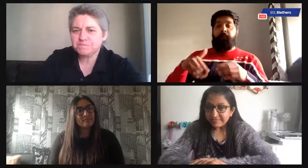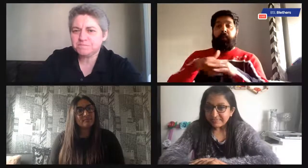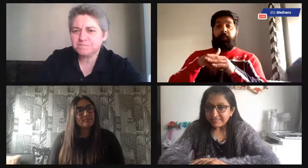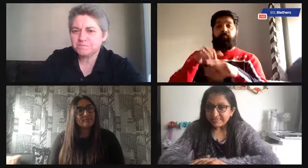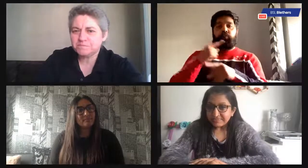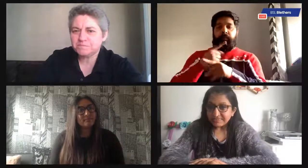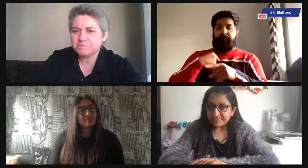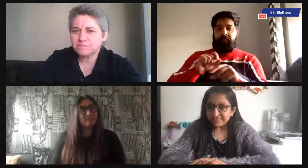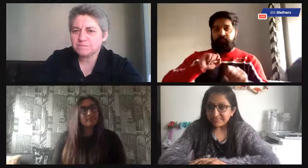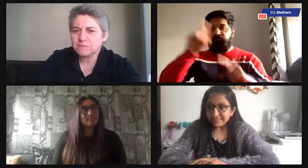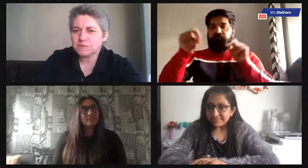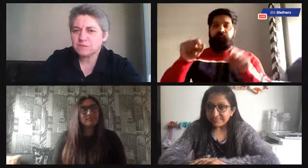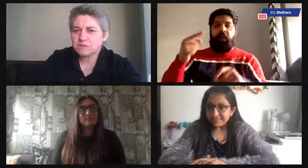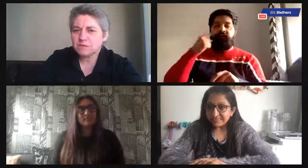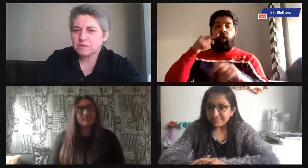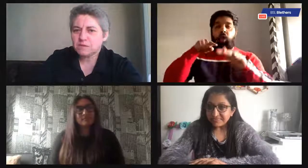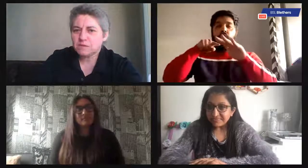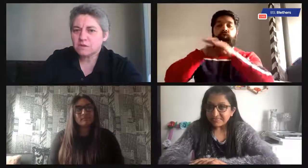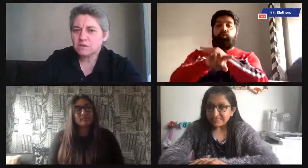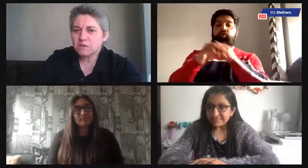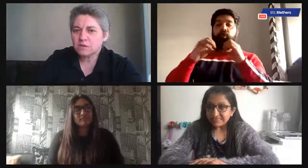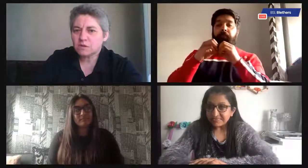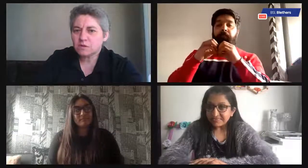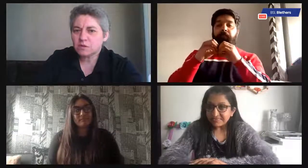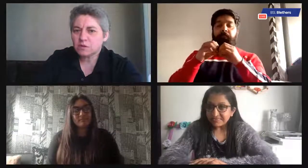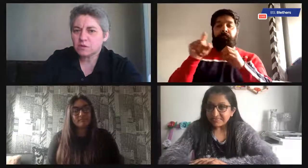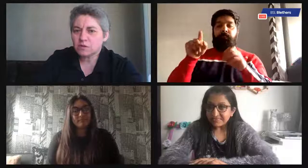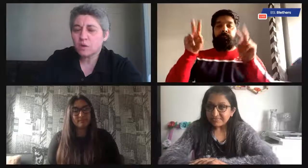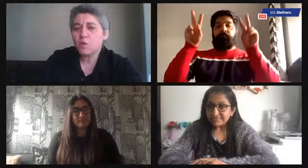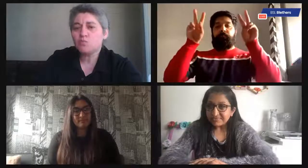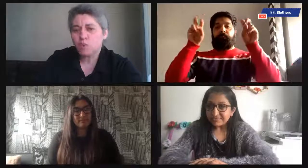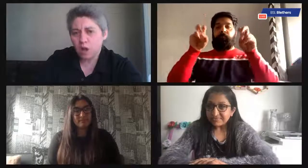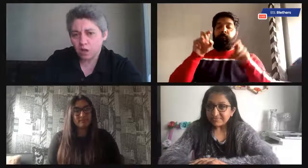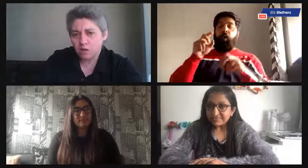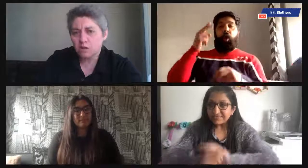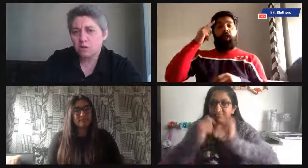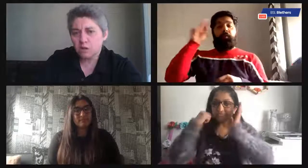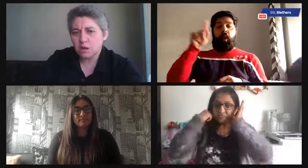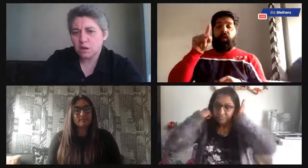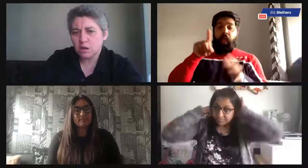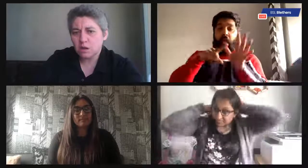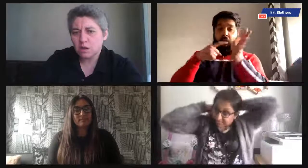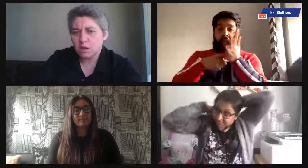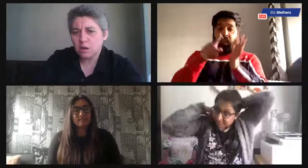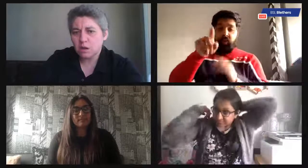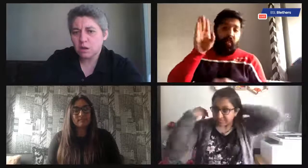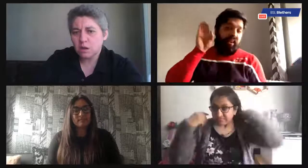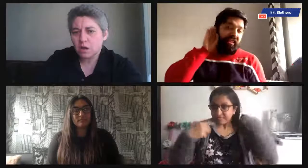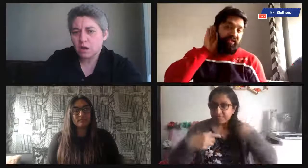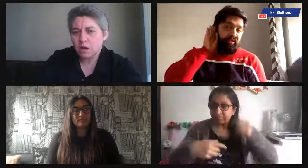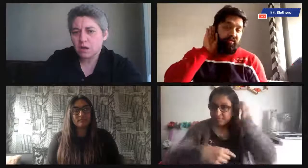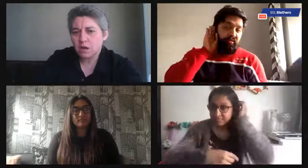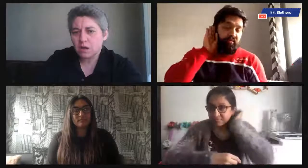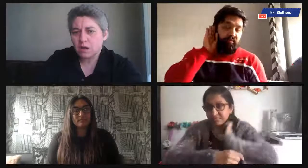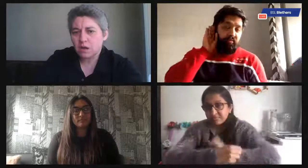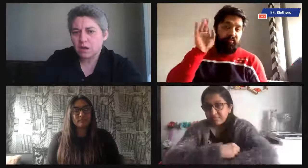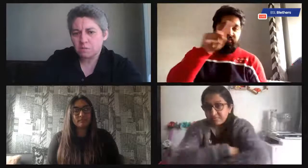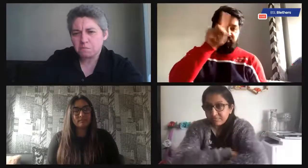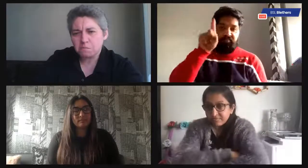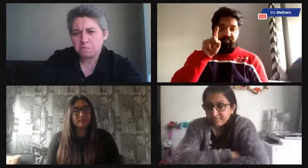sorry, Tauseeb, what about yourself? Well, some of our members look on YouTube, and it's